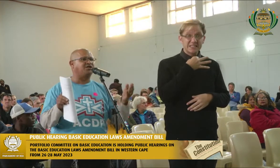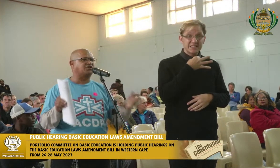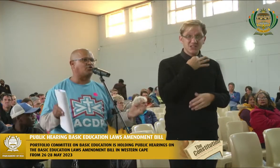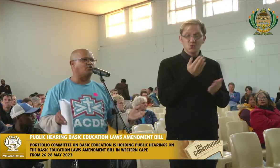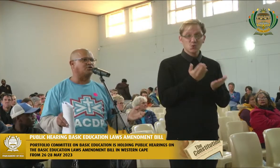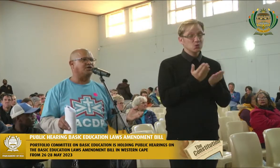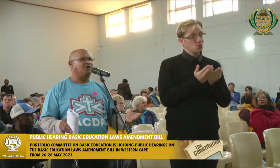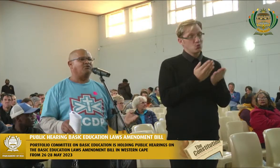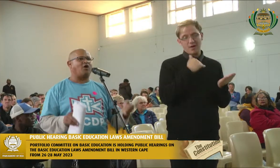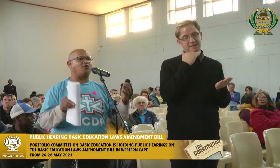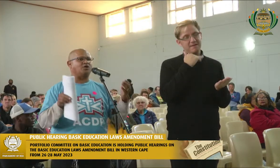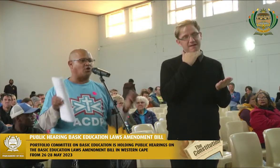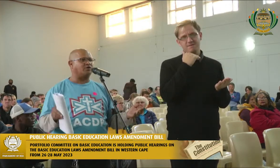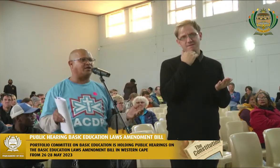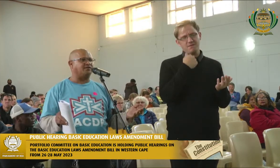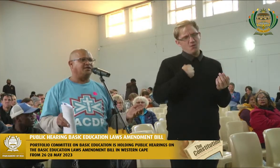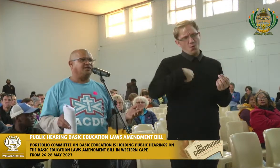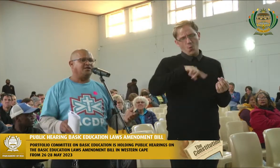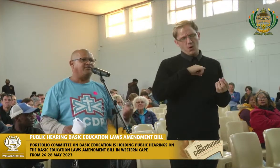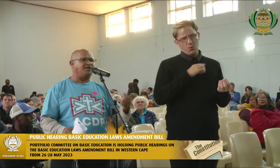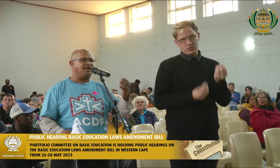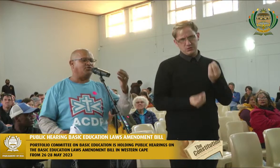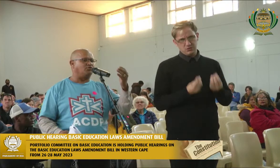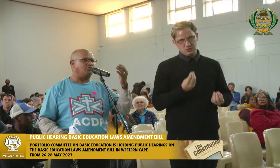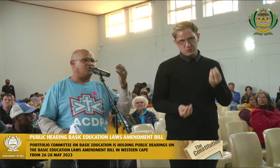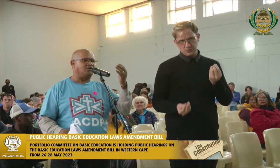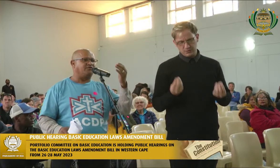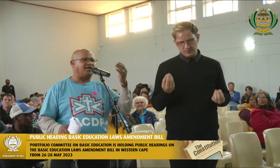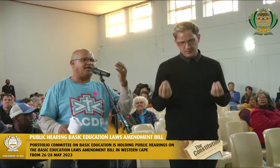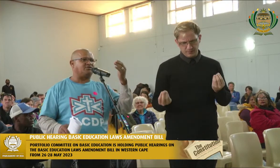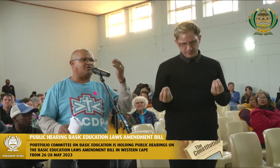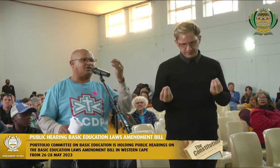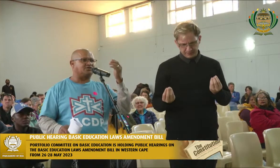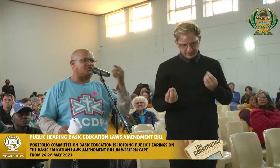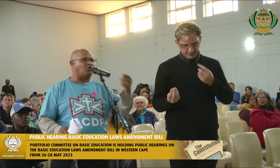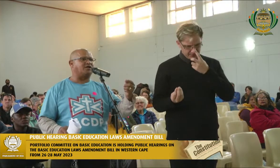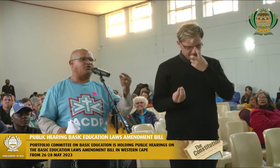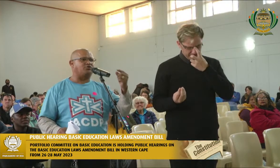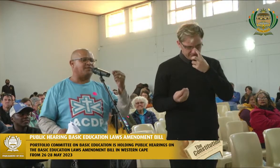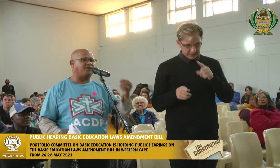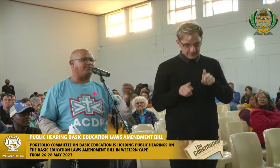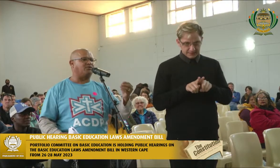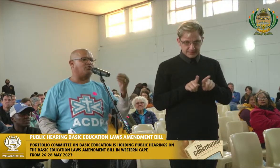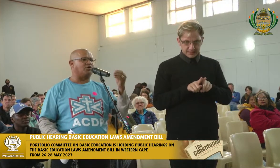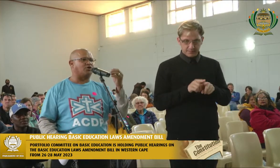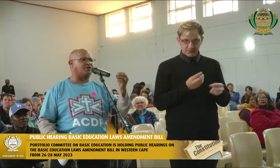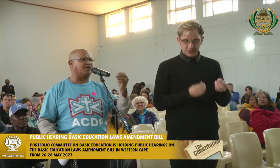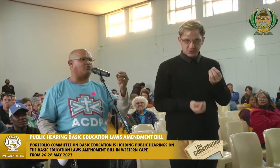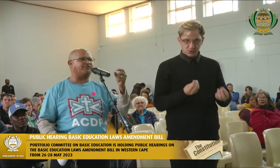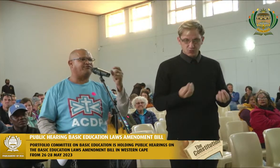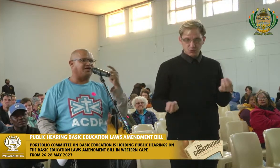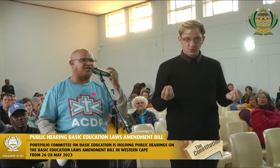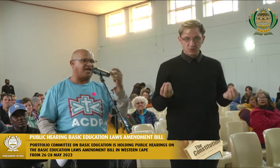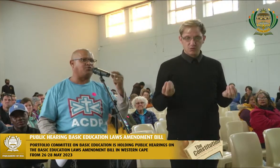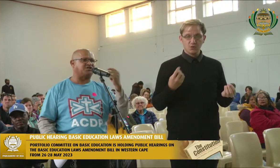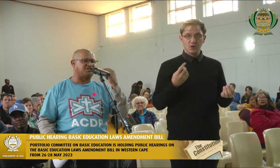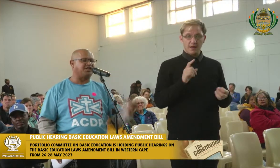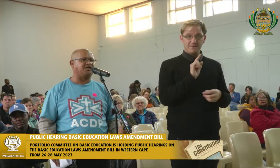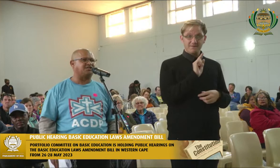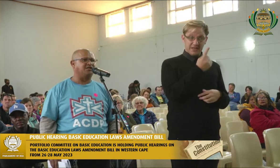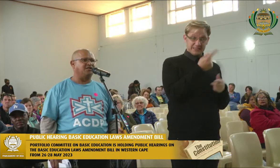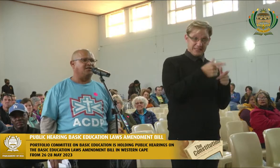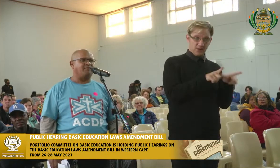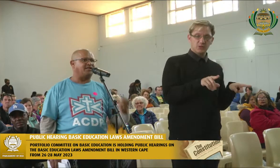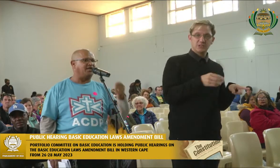enough English schools for our children. Even like the children, you get people who got children who got first language